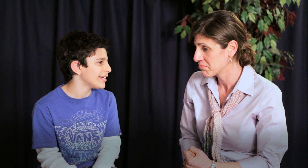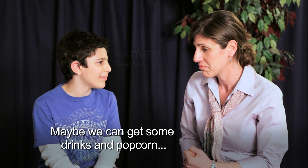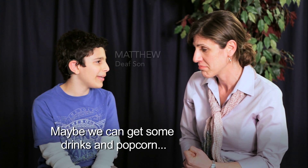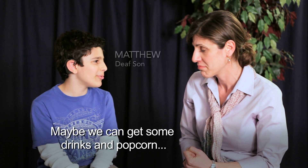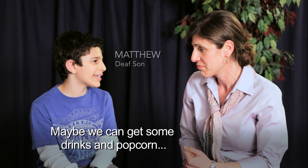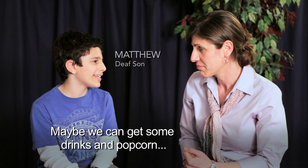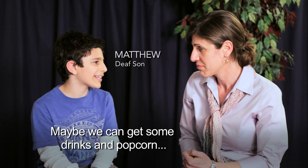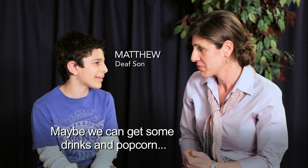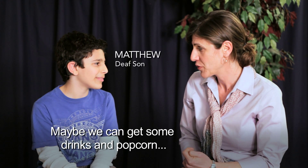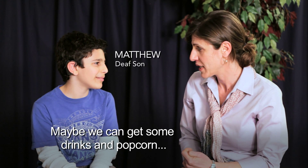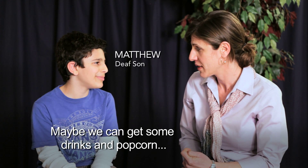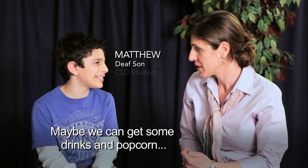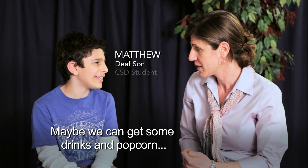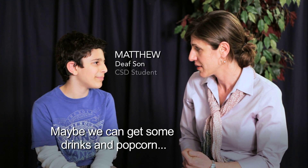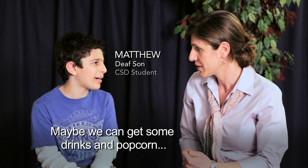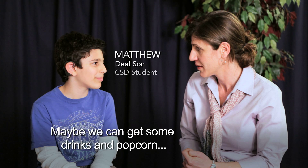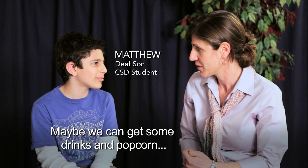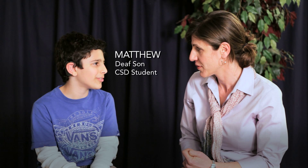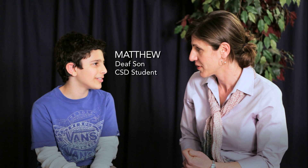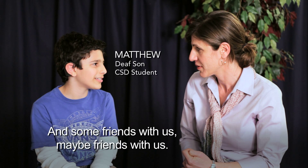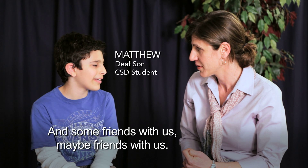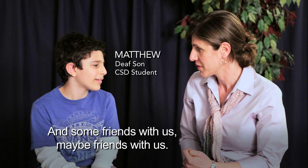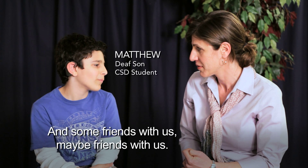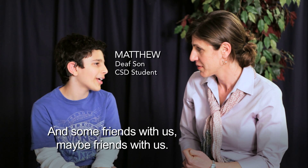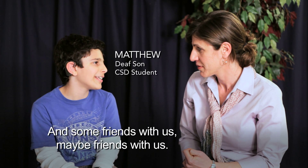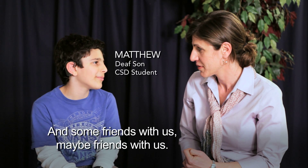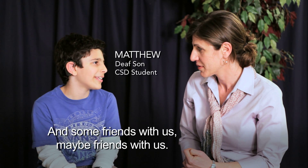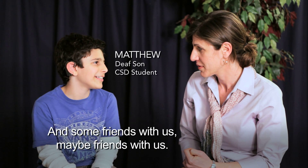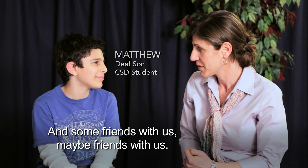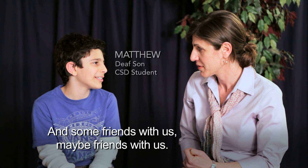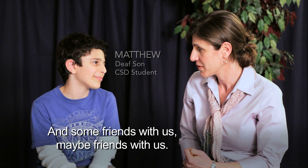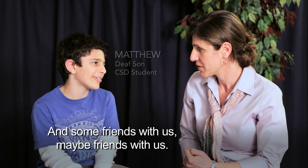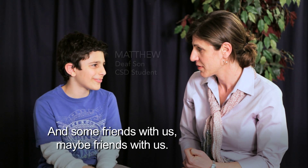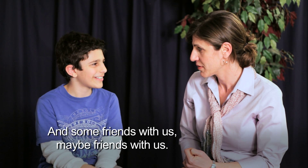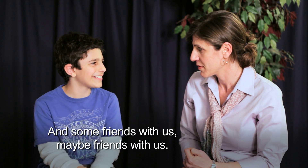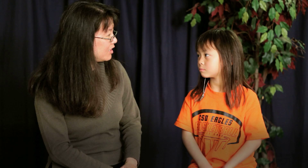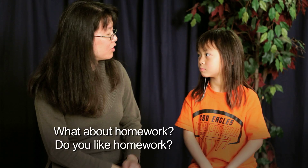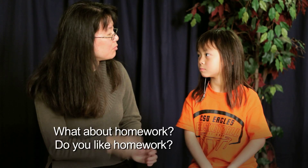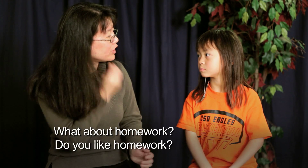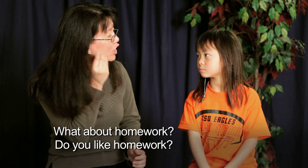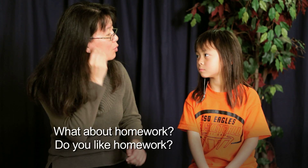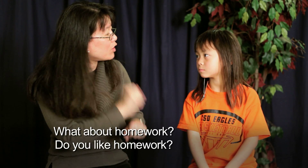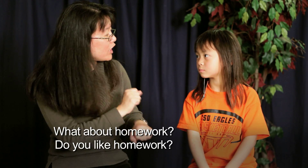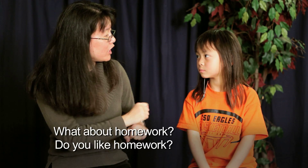maybe we can get some gifts and popcorns and come friends with us, bring some friends with us. What about homework?